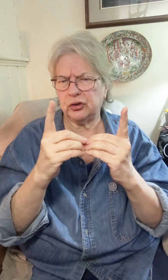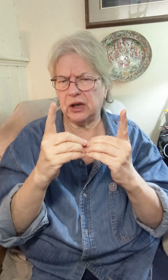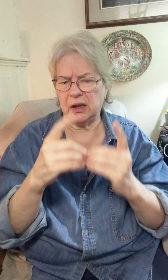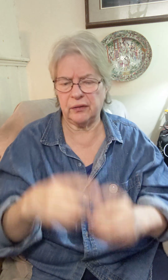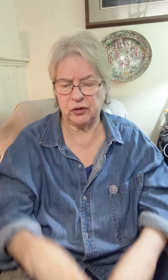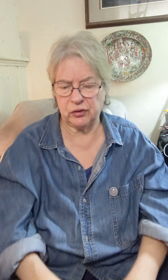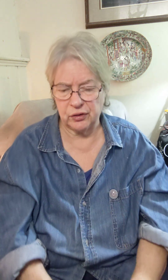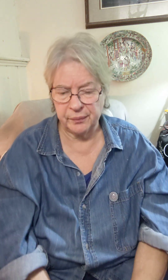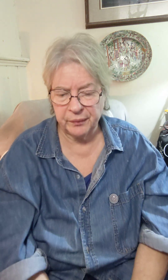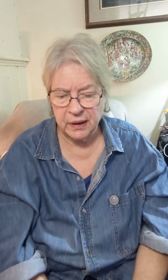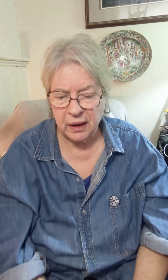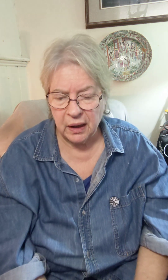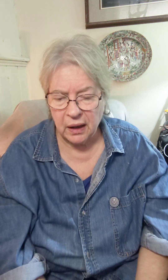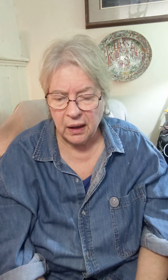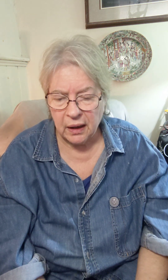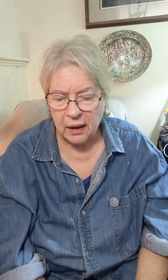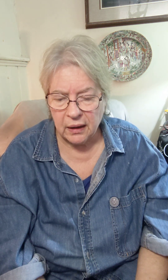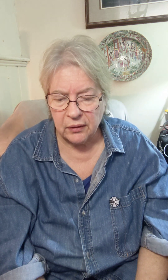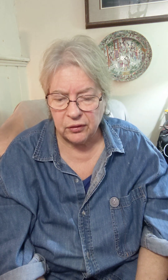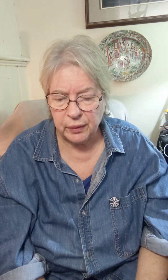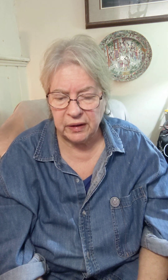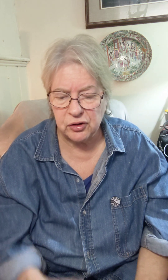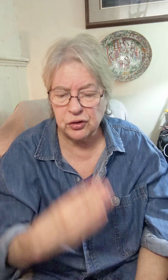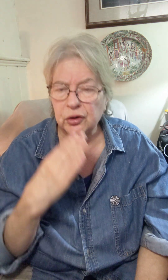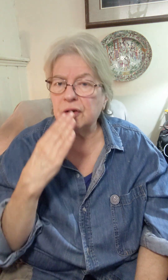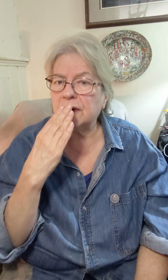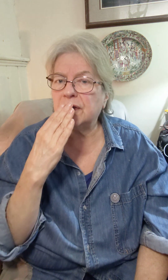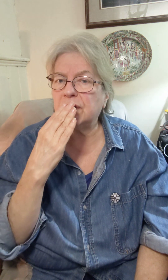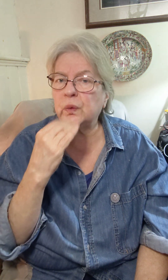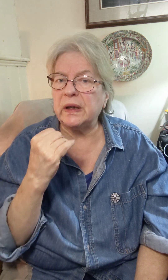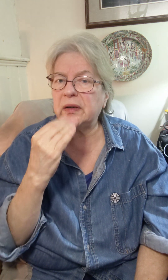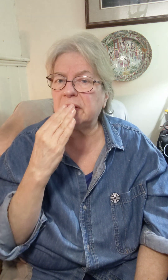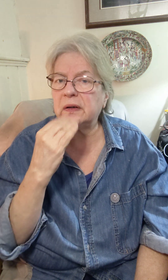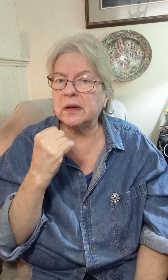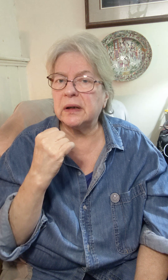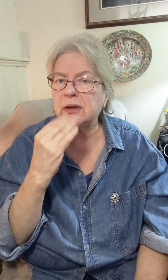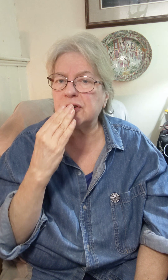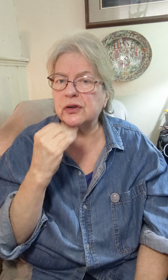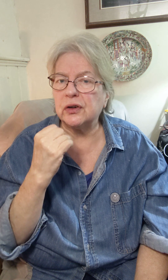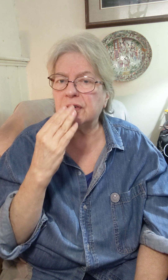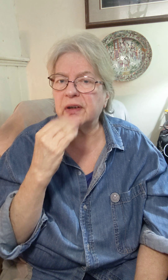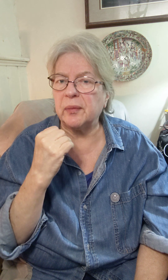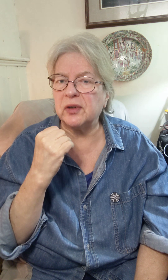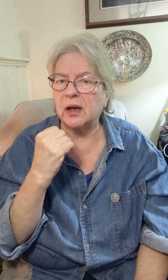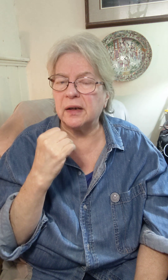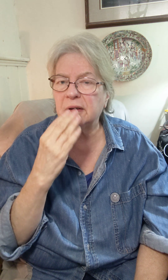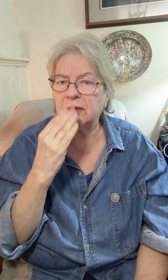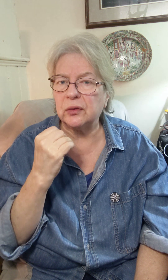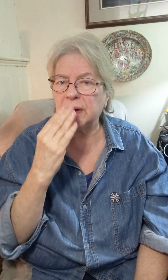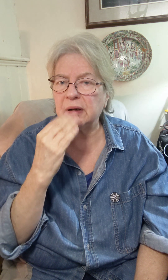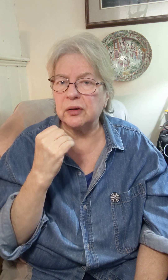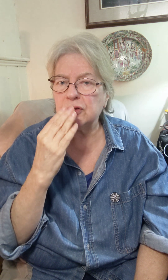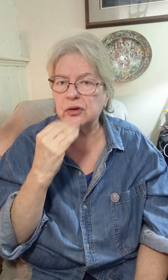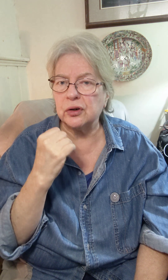I love dessert. Sweet and sugar, sweet and sugar, same sign. Sweet, sugar.